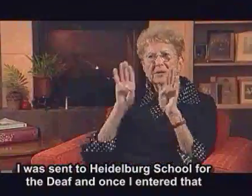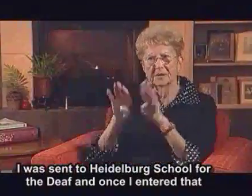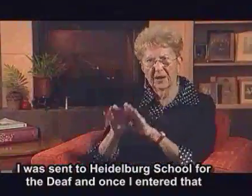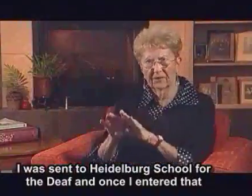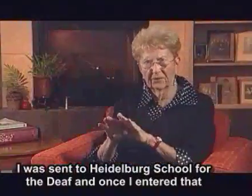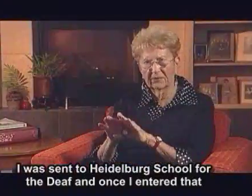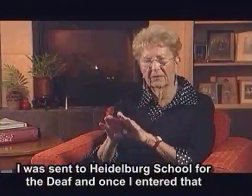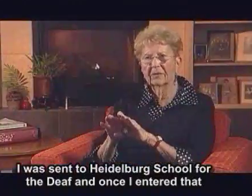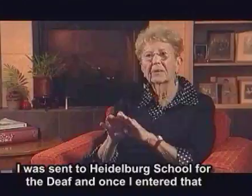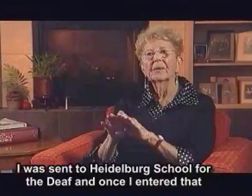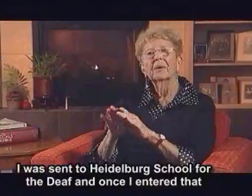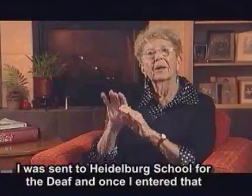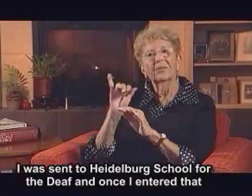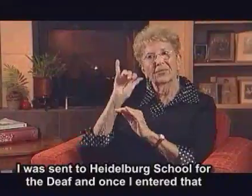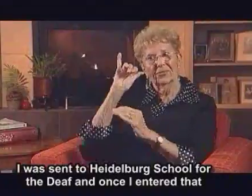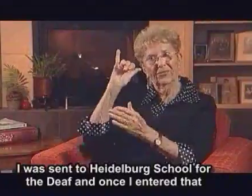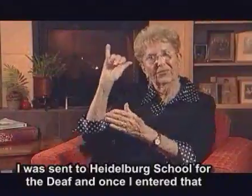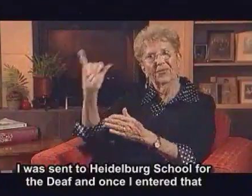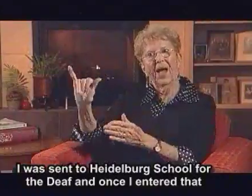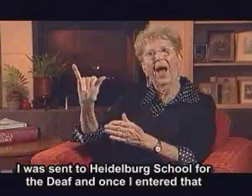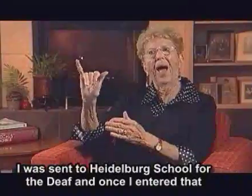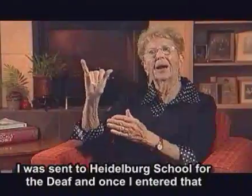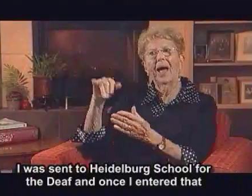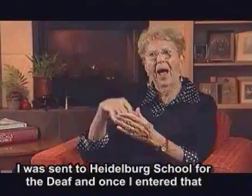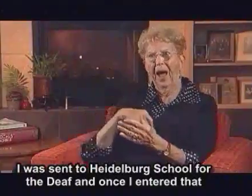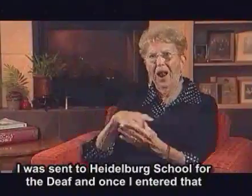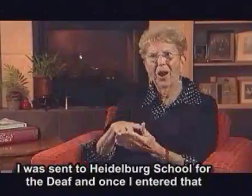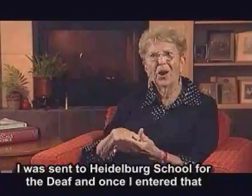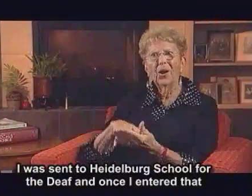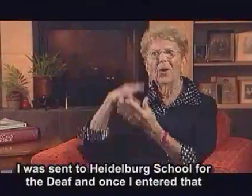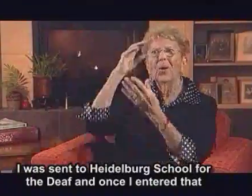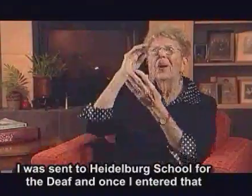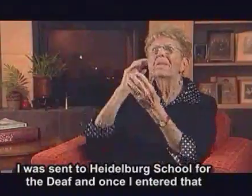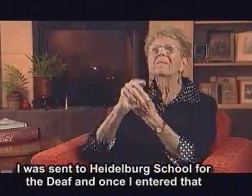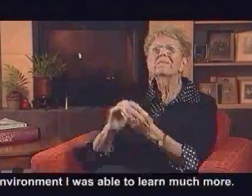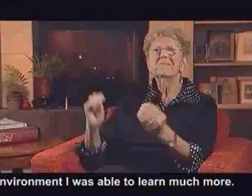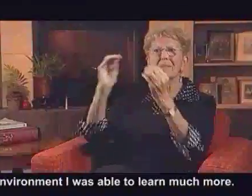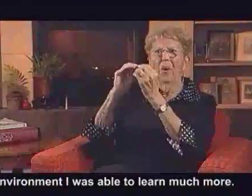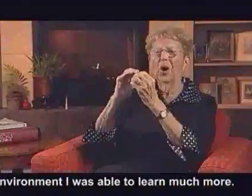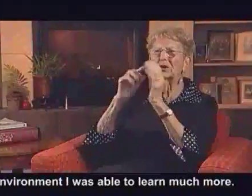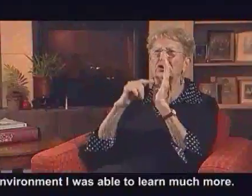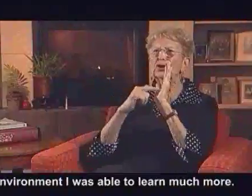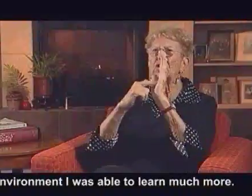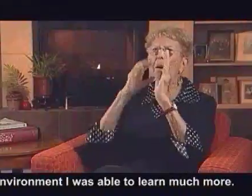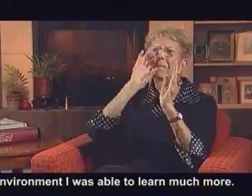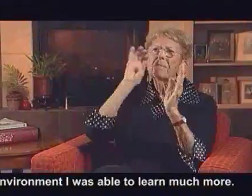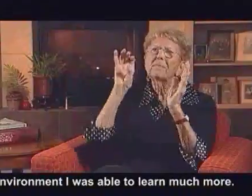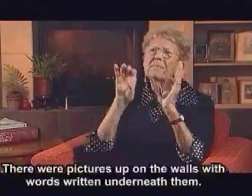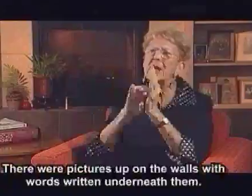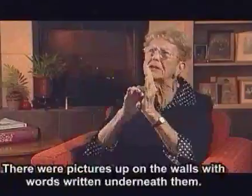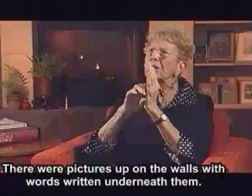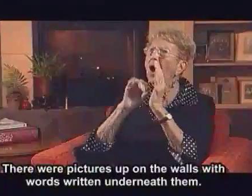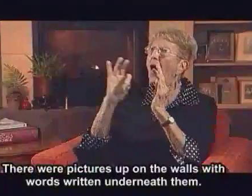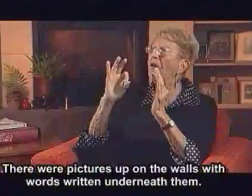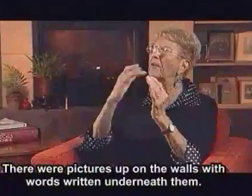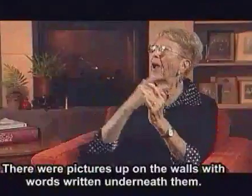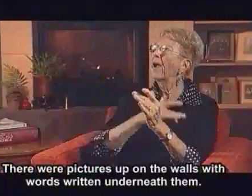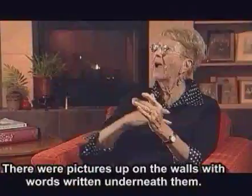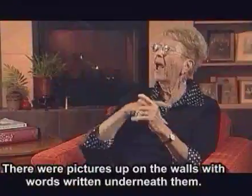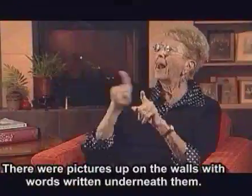I was sent to Heidelberg School for the Deaf. And once I entered that environment, I was able to learn much more. There were pictures